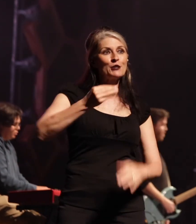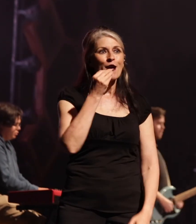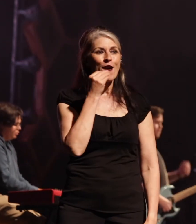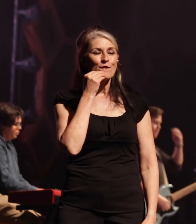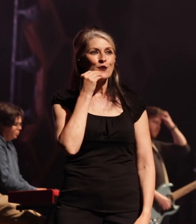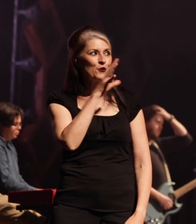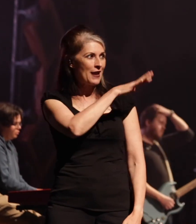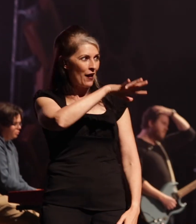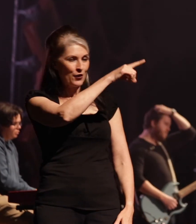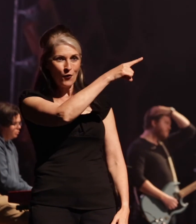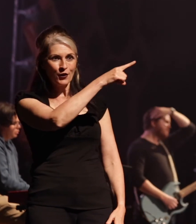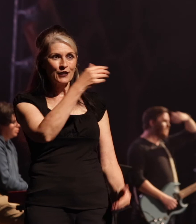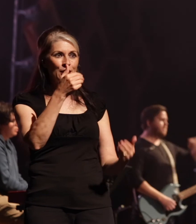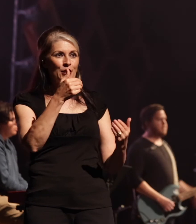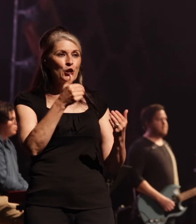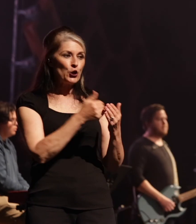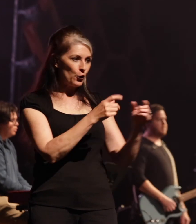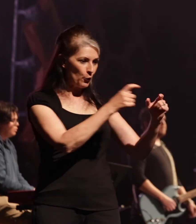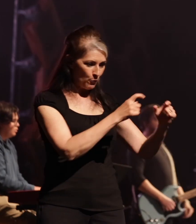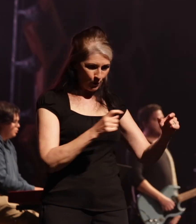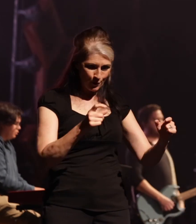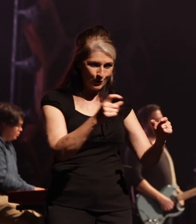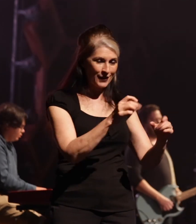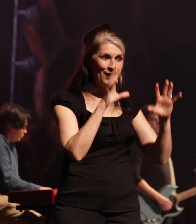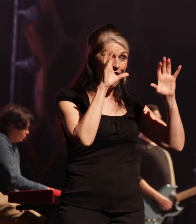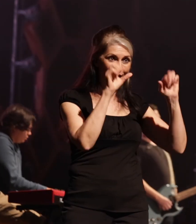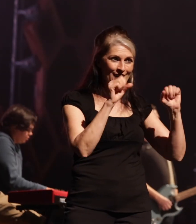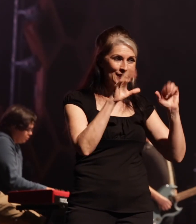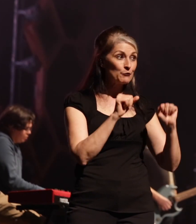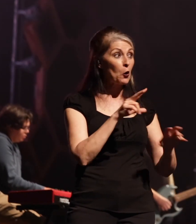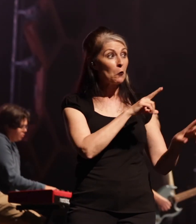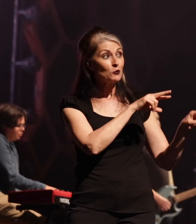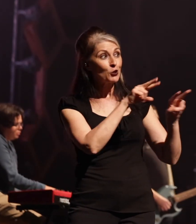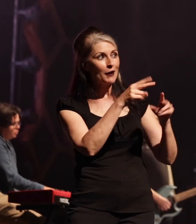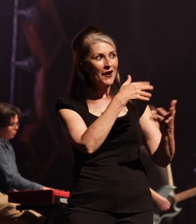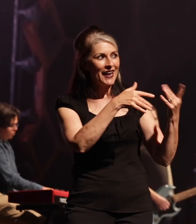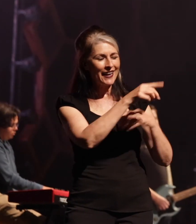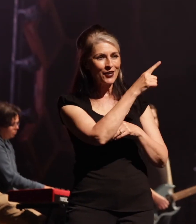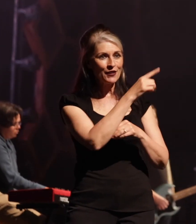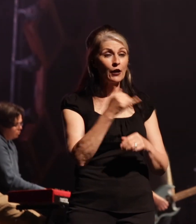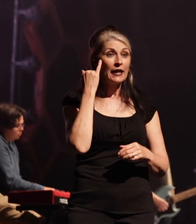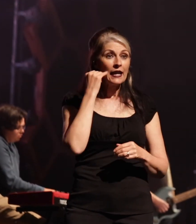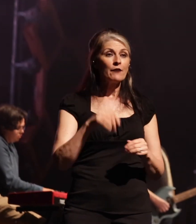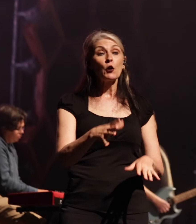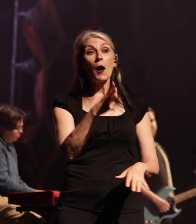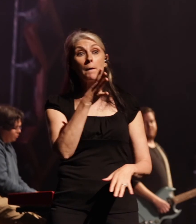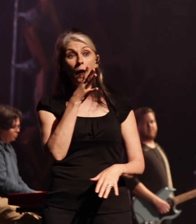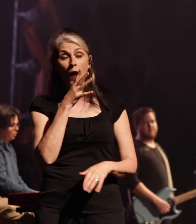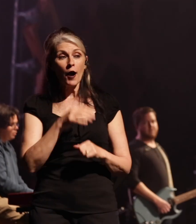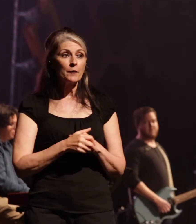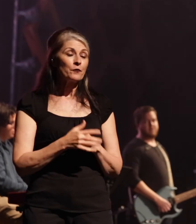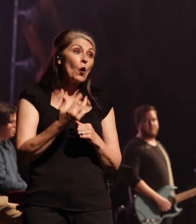in the courtyard with new pavers on the ground. It's going to be awesome, so you're going to want to go ahead and check that out, hang out there. And if you are a mother,